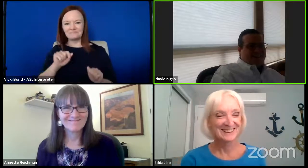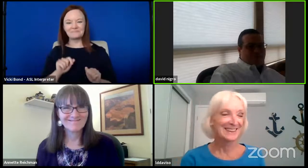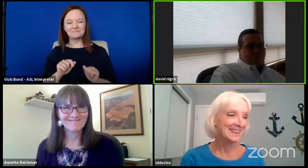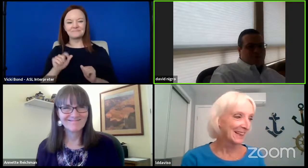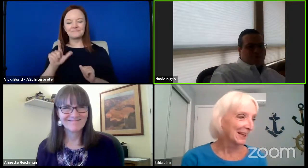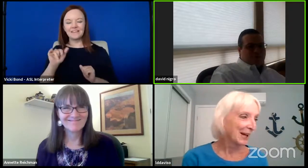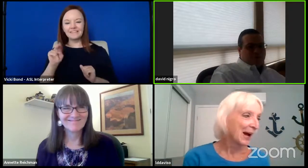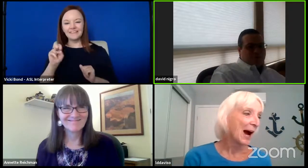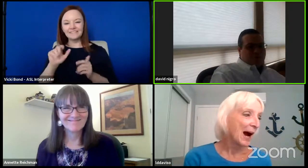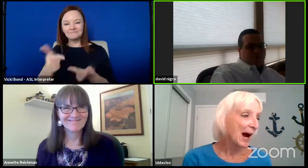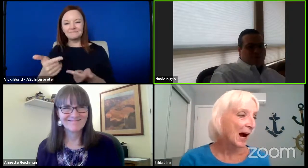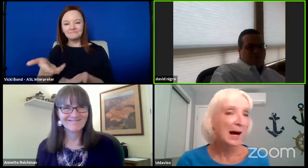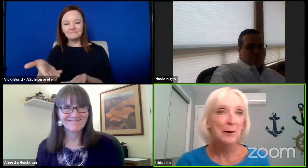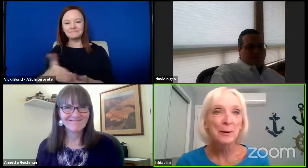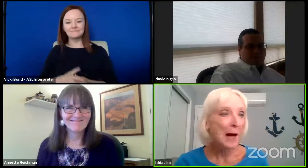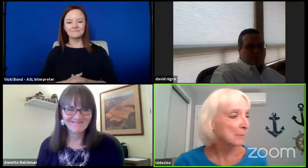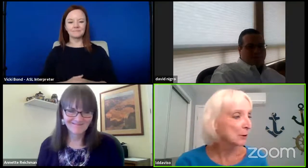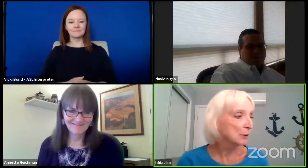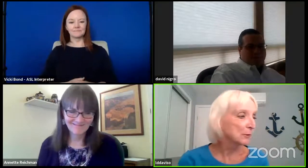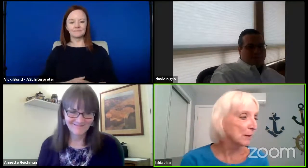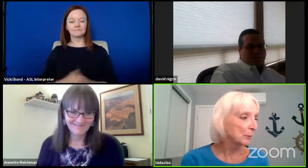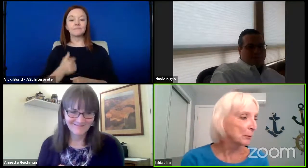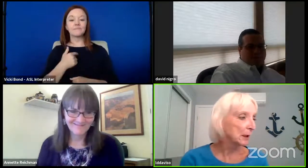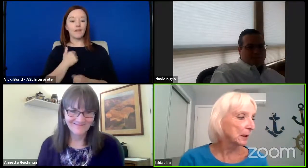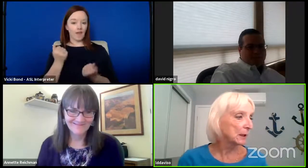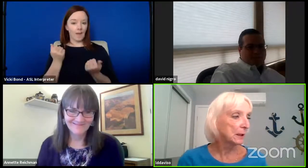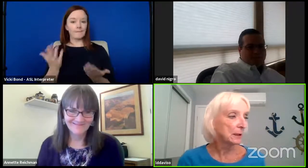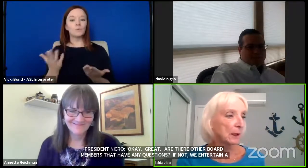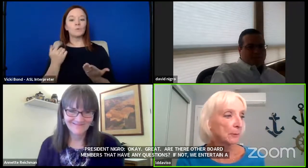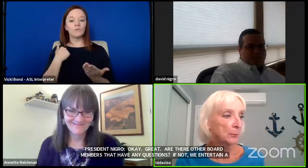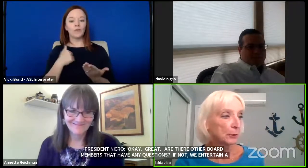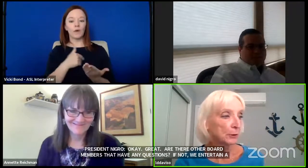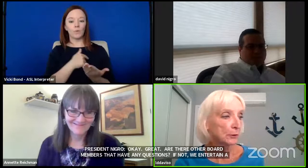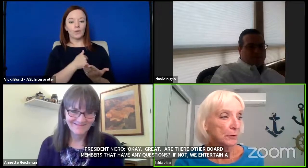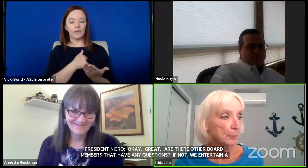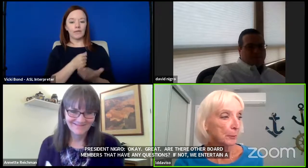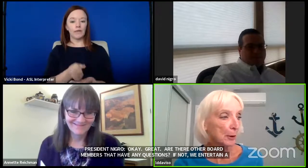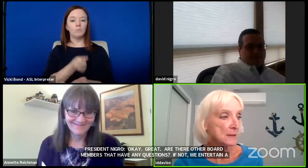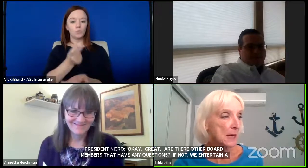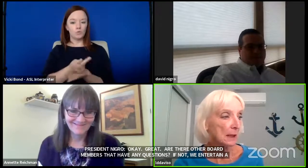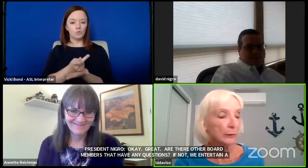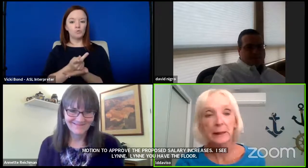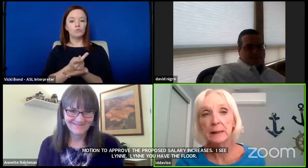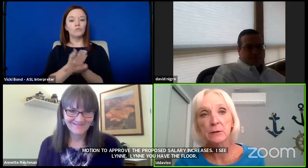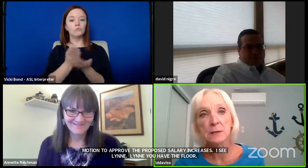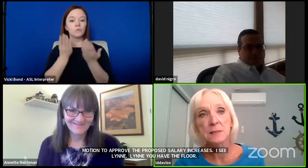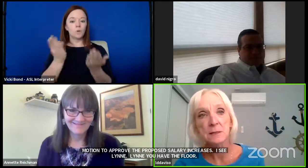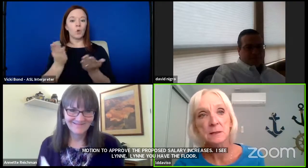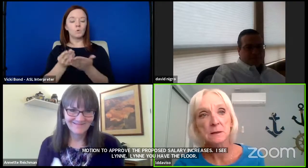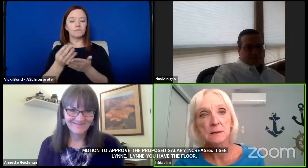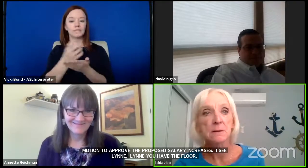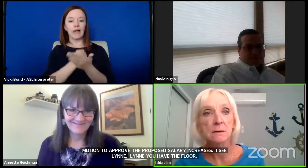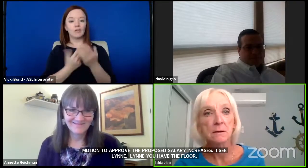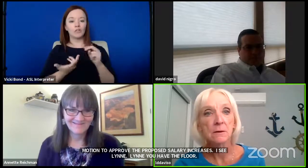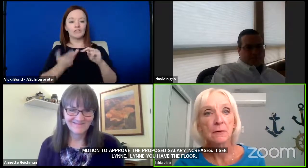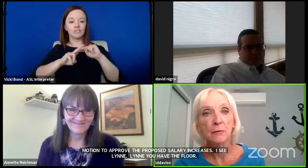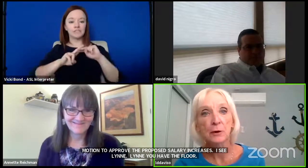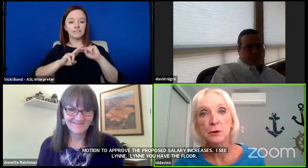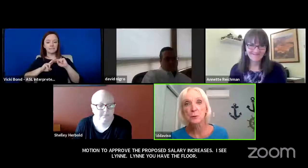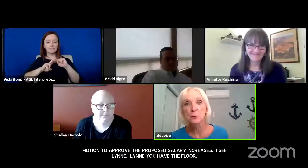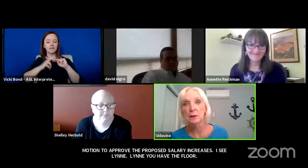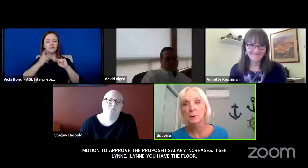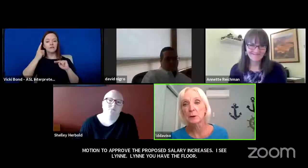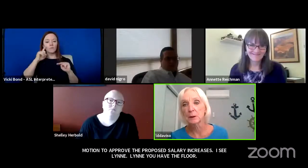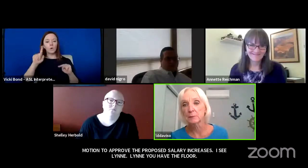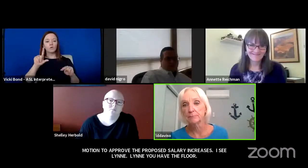Lynn, you have the floor. I move that we approve the proposed salary increases